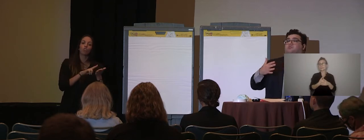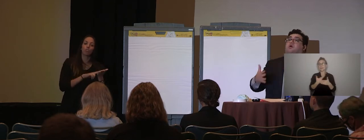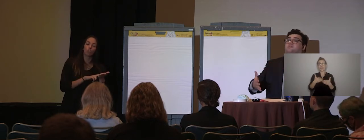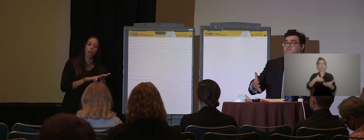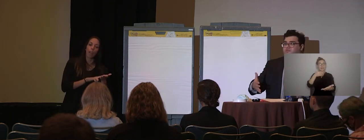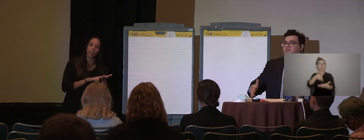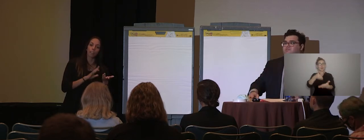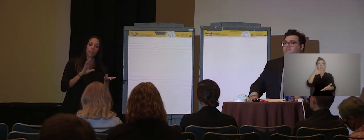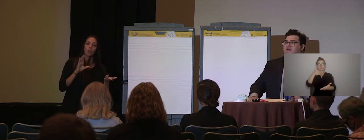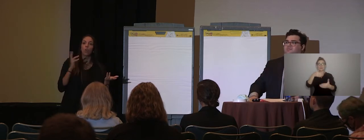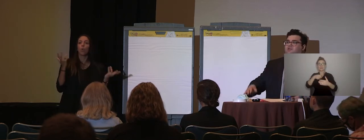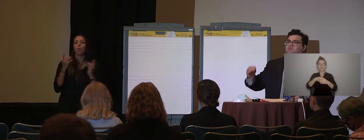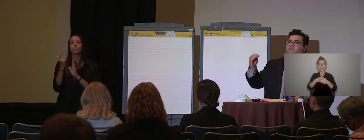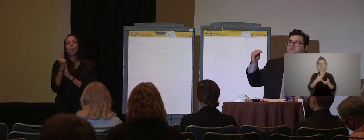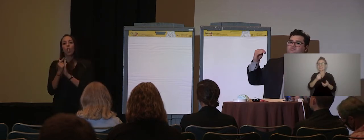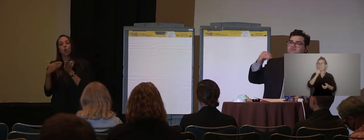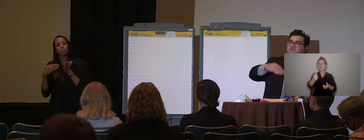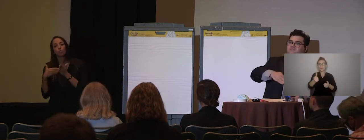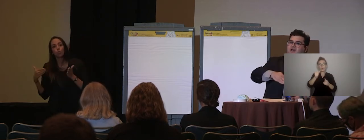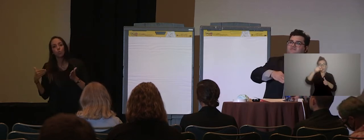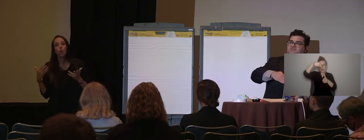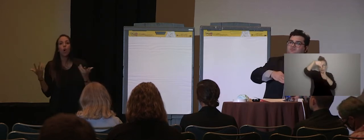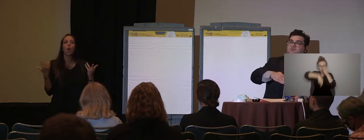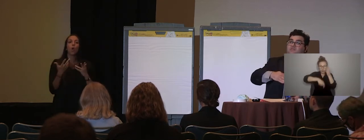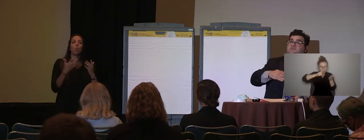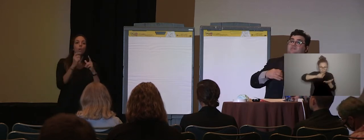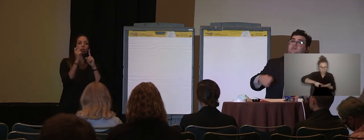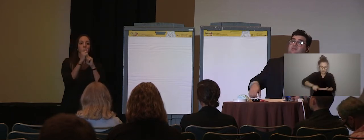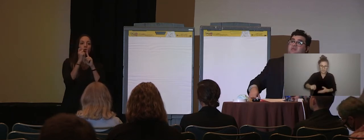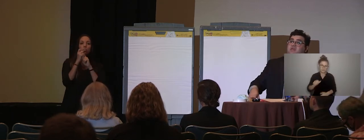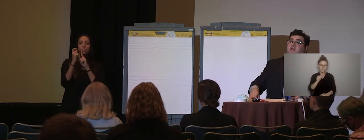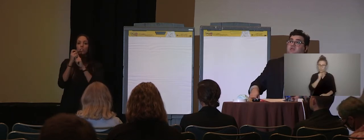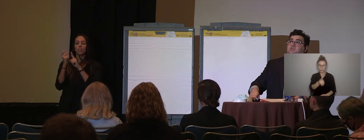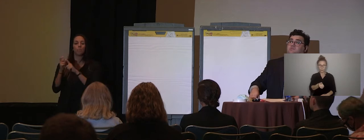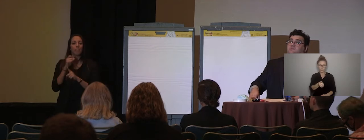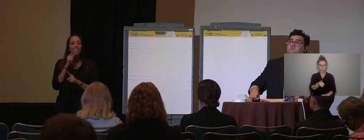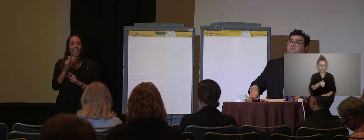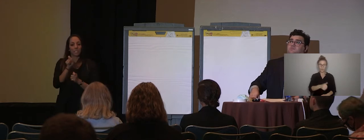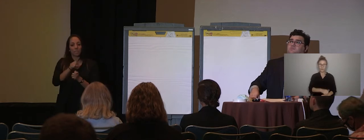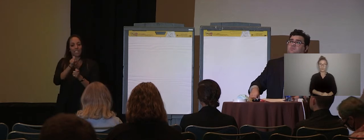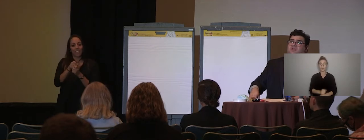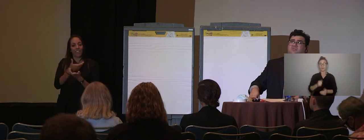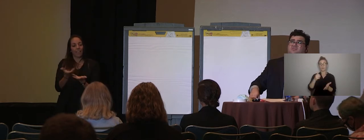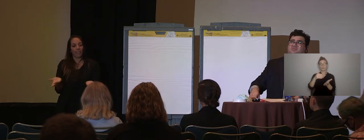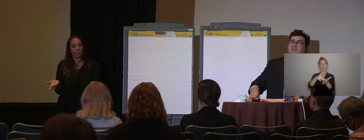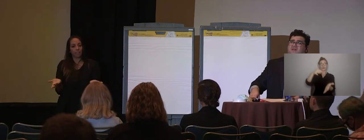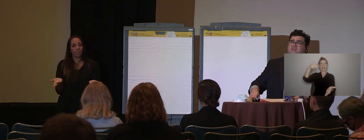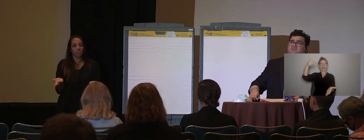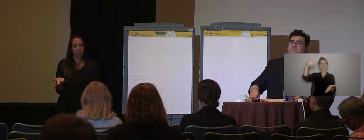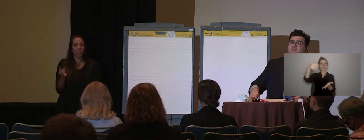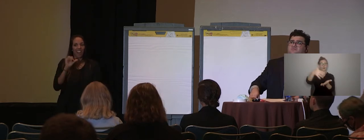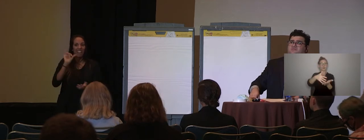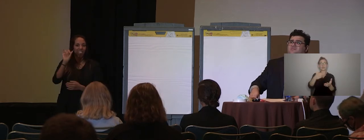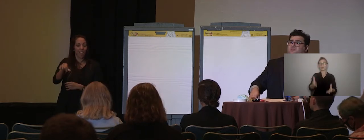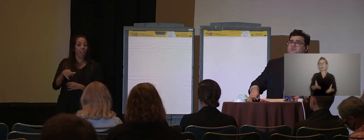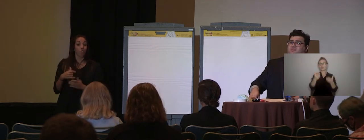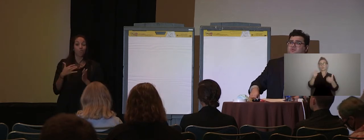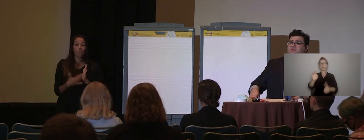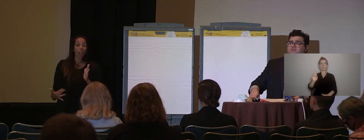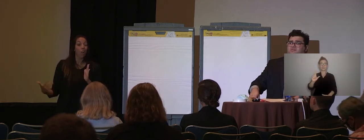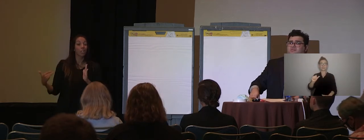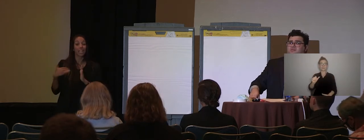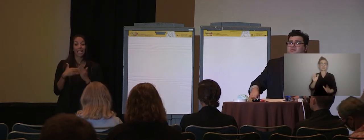is a lawsuit, things like that. They don't really kind of dive into the weeds, and rarely do they have any sort of